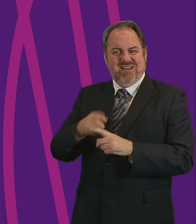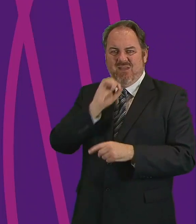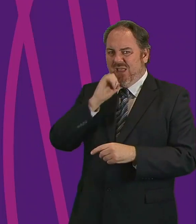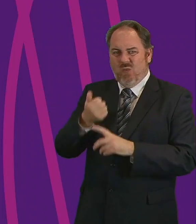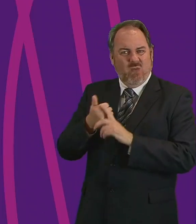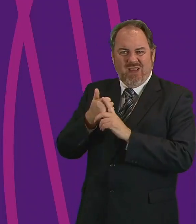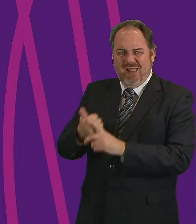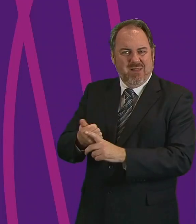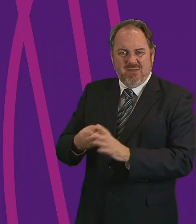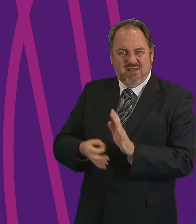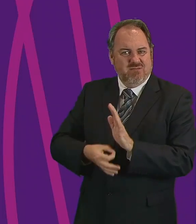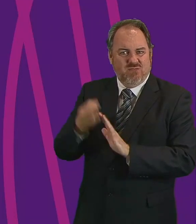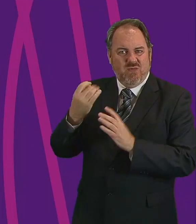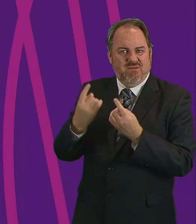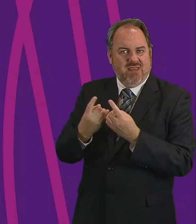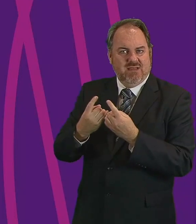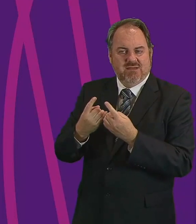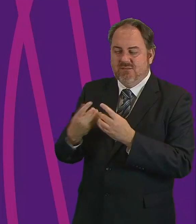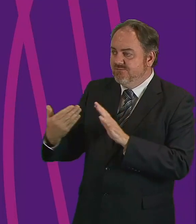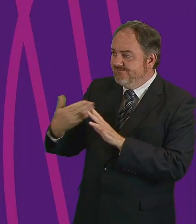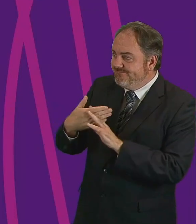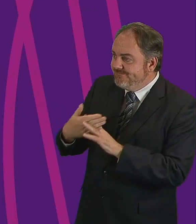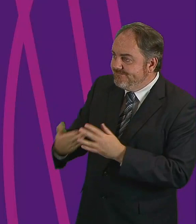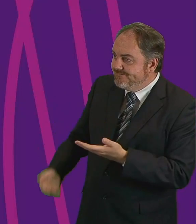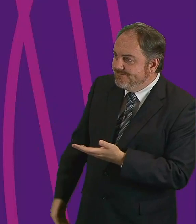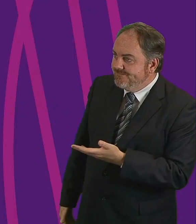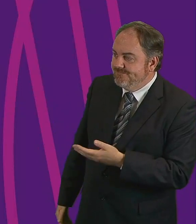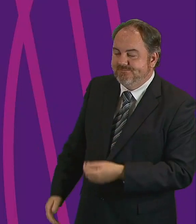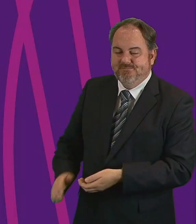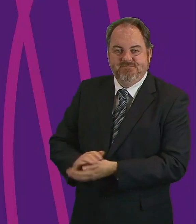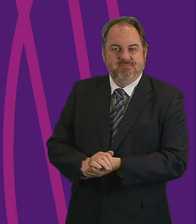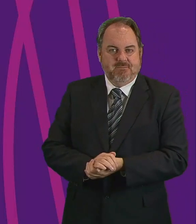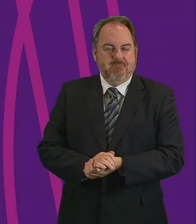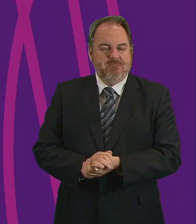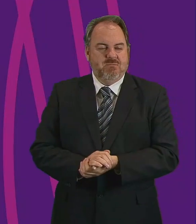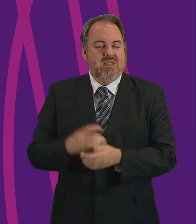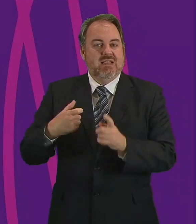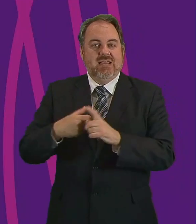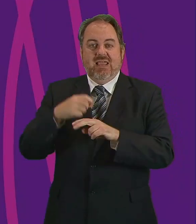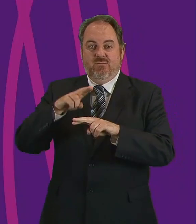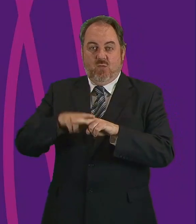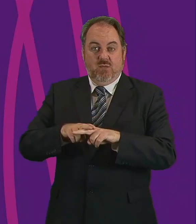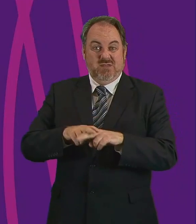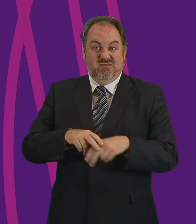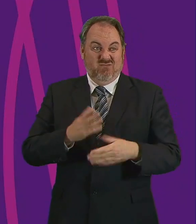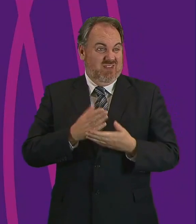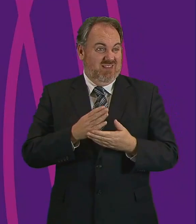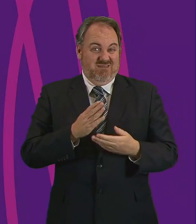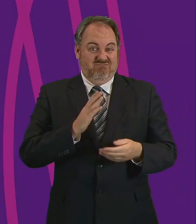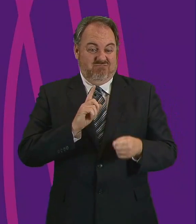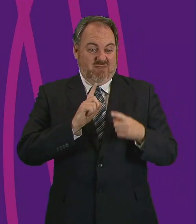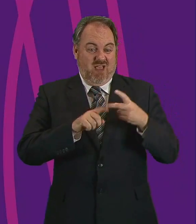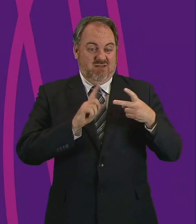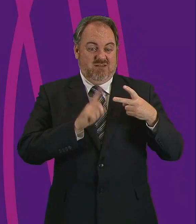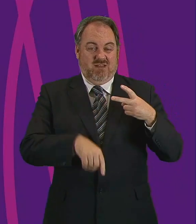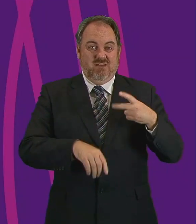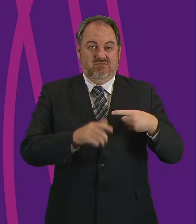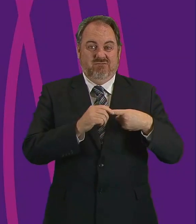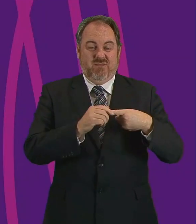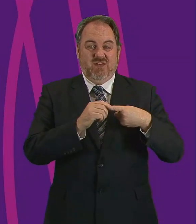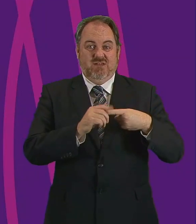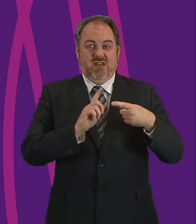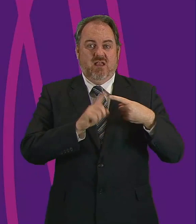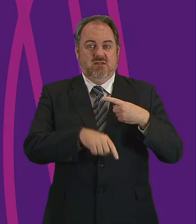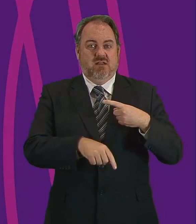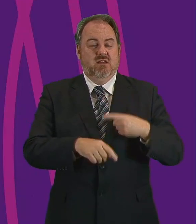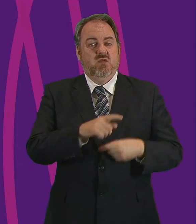hinder. I'll take your intervention. Kate Forbes. I thank the member for the question. There's two answers. First of all, in terms of the borrowing powers, some have alluded